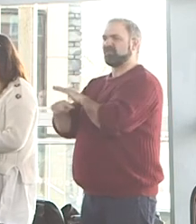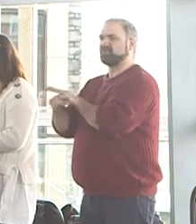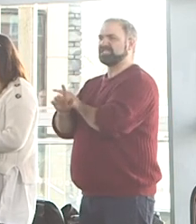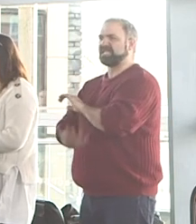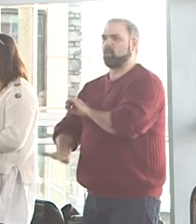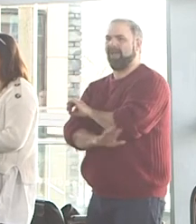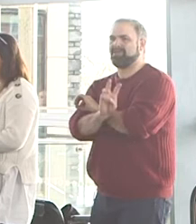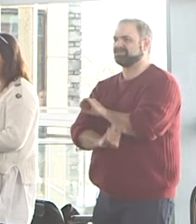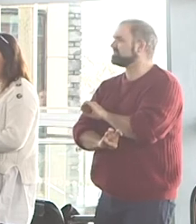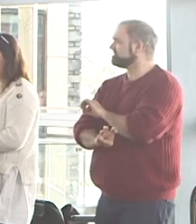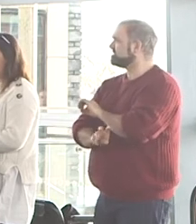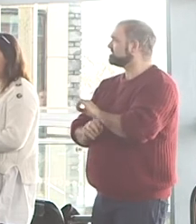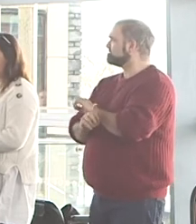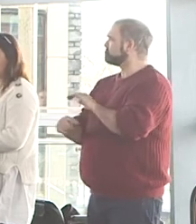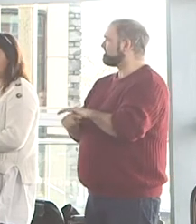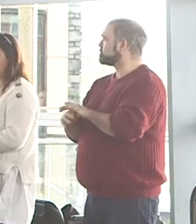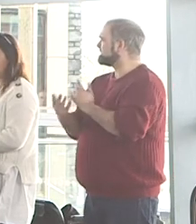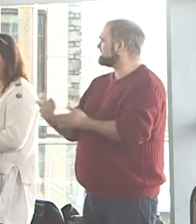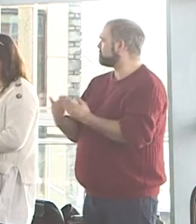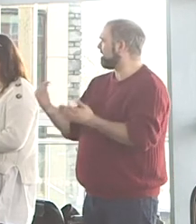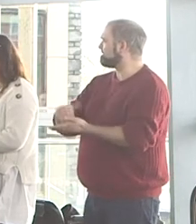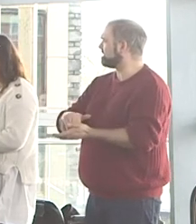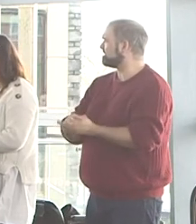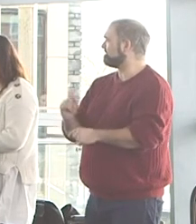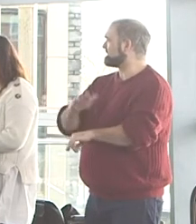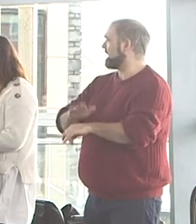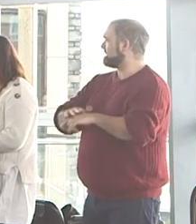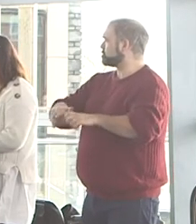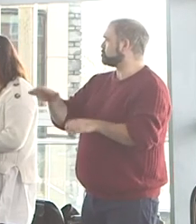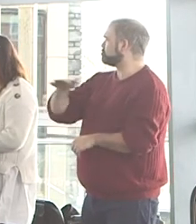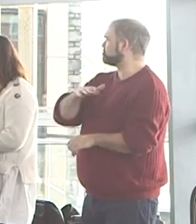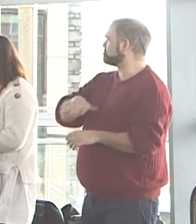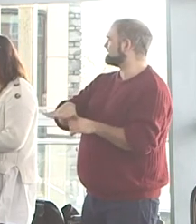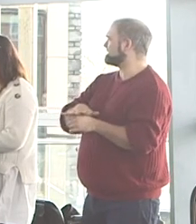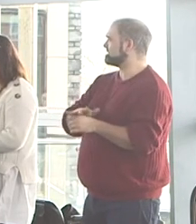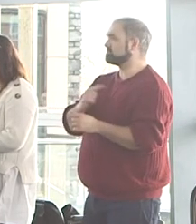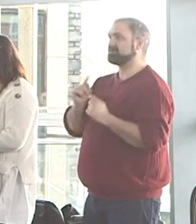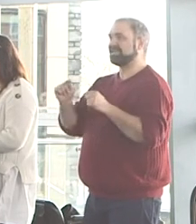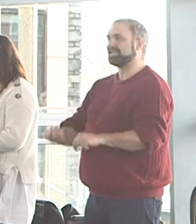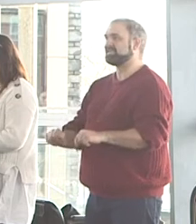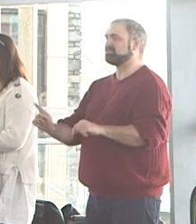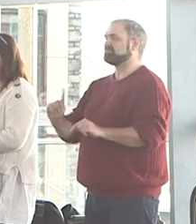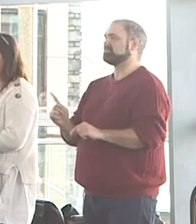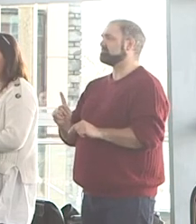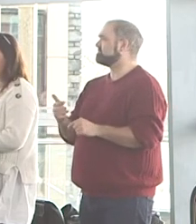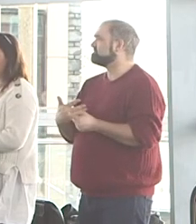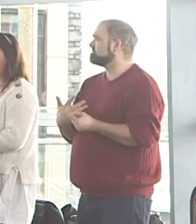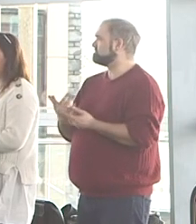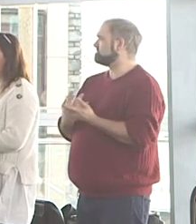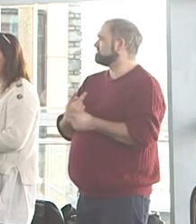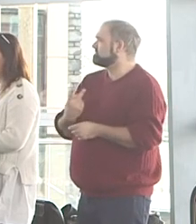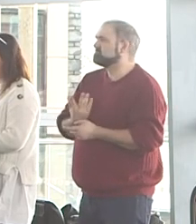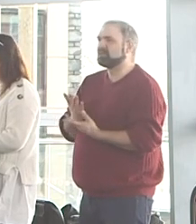South Wales, and it's the very first of its kind in the country. The idea for the study grew when I